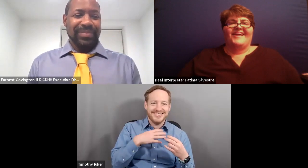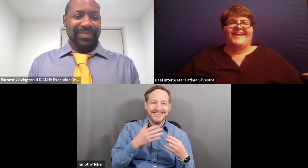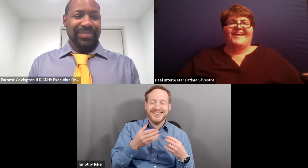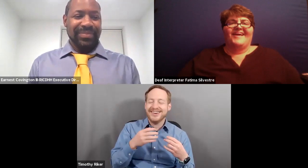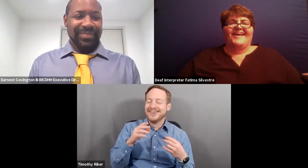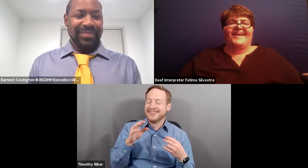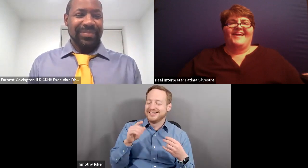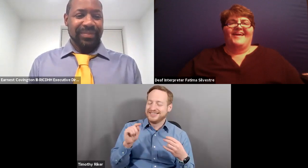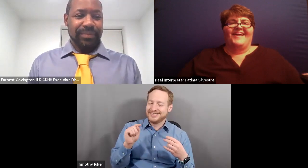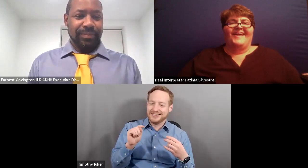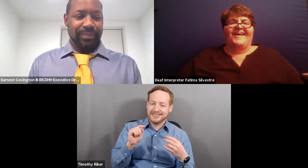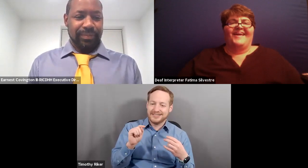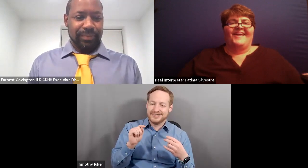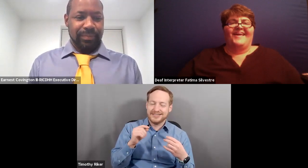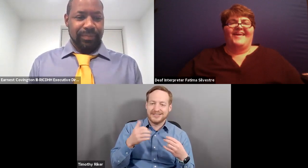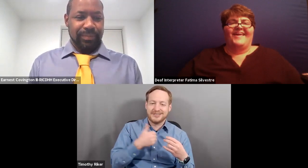Help me out.